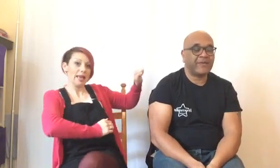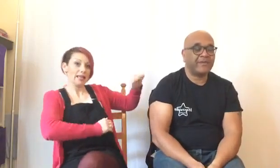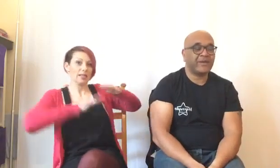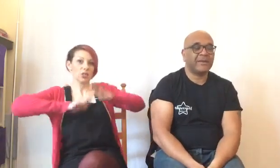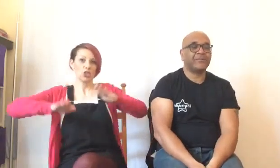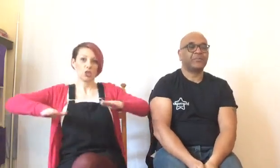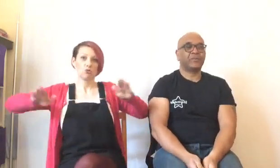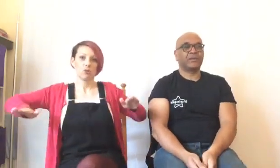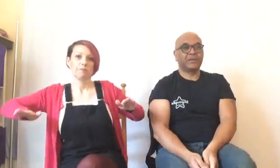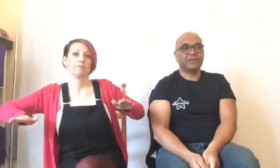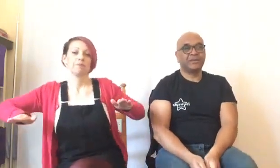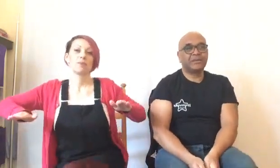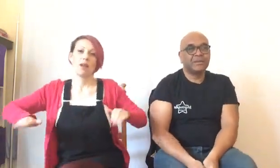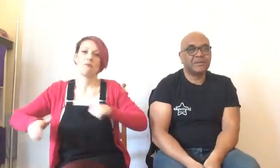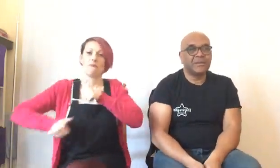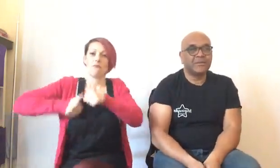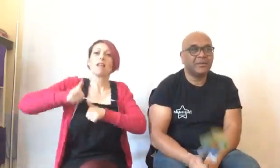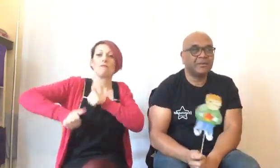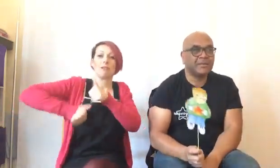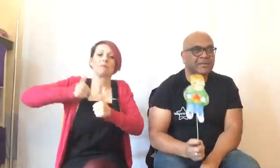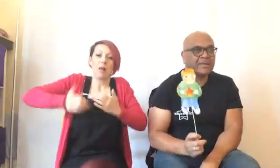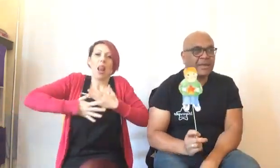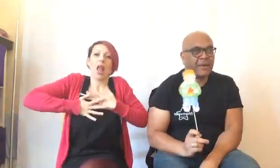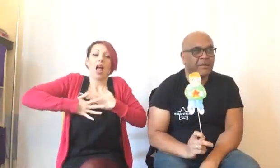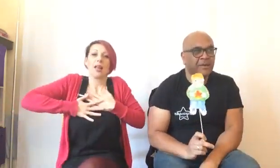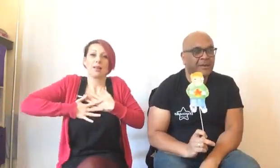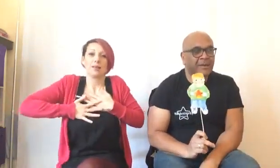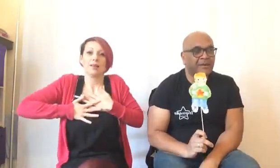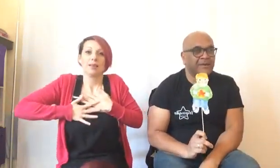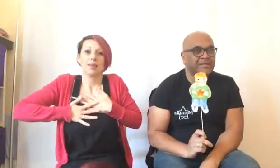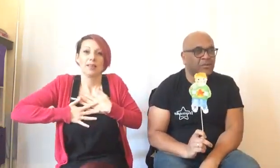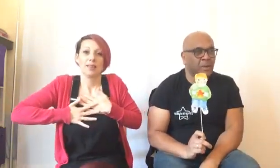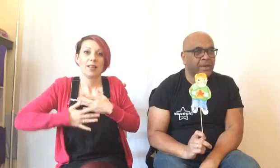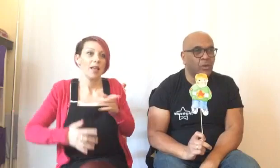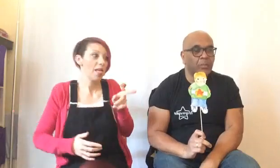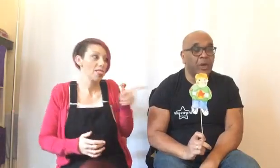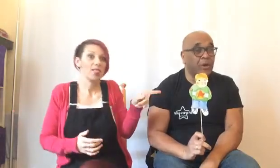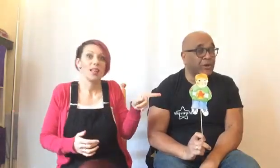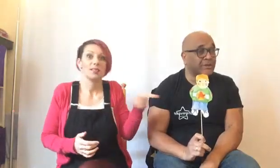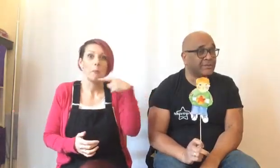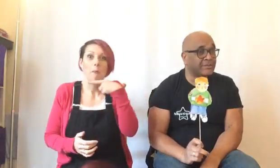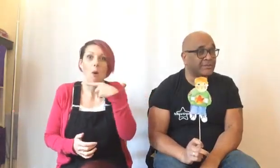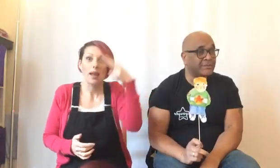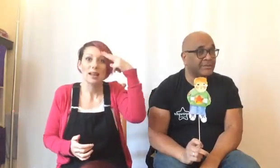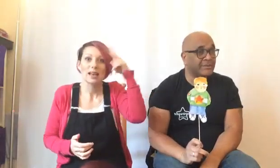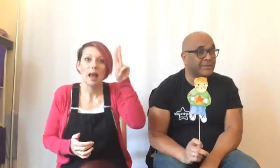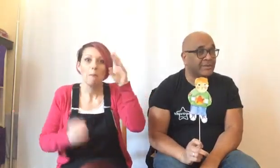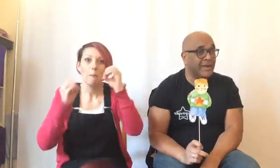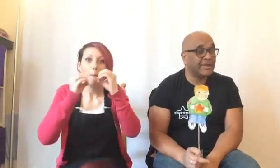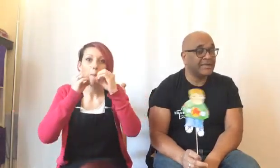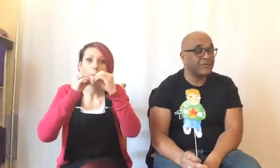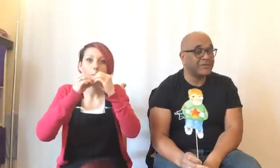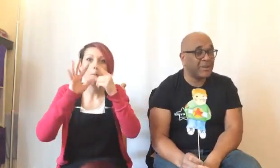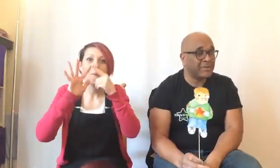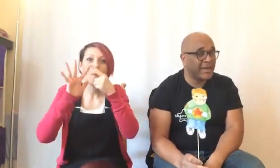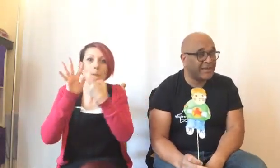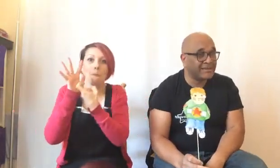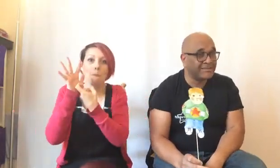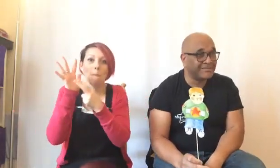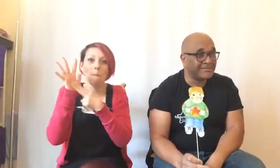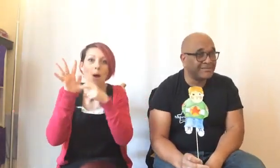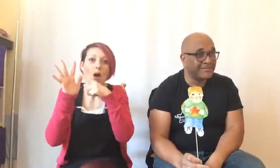been a favourite. So this is a boy called Bernard, and he lives with his mum